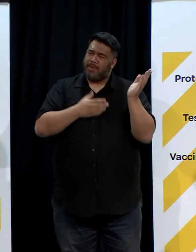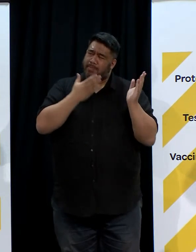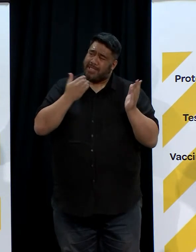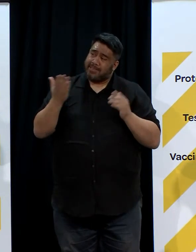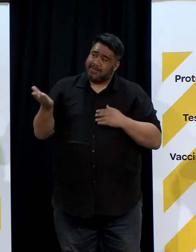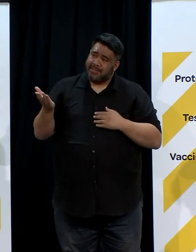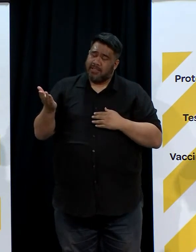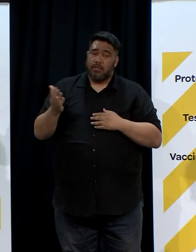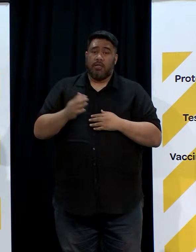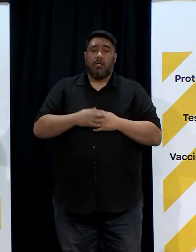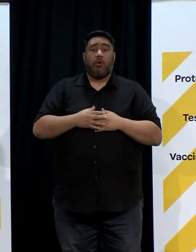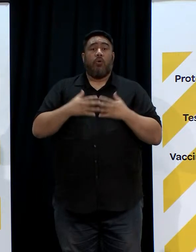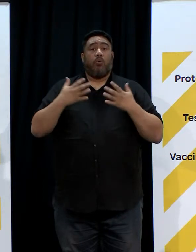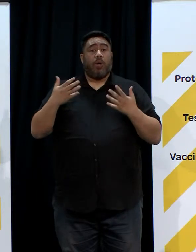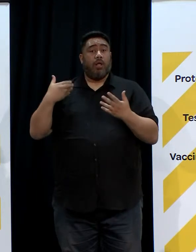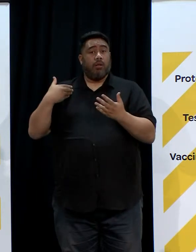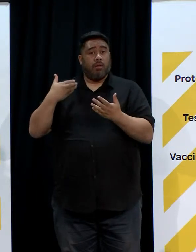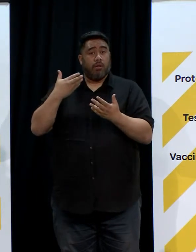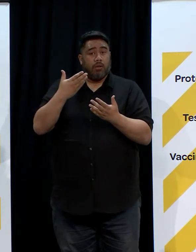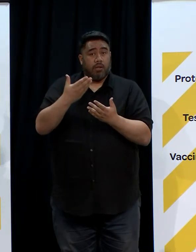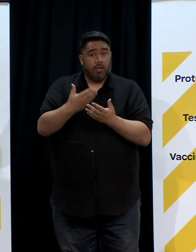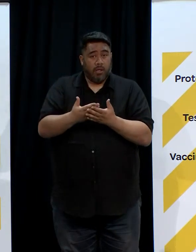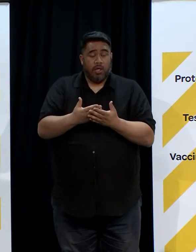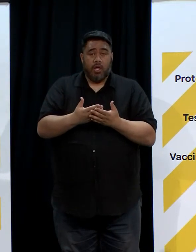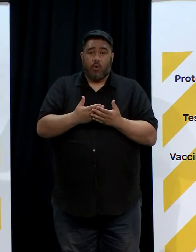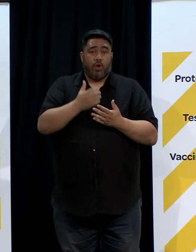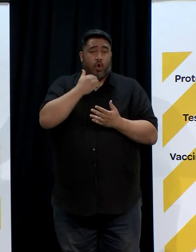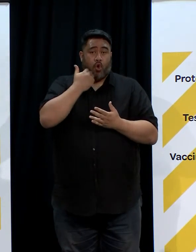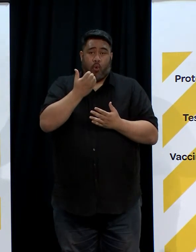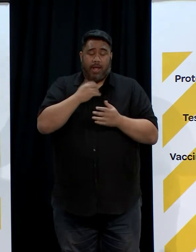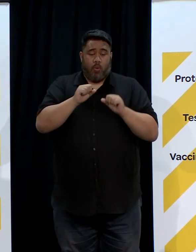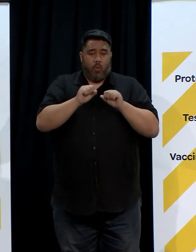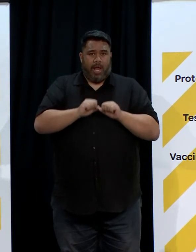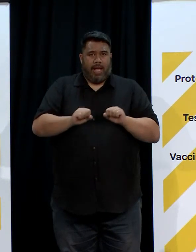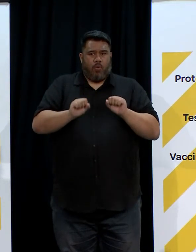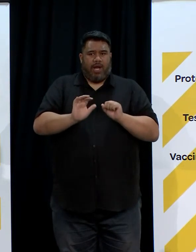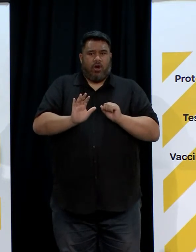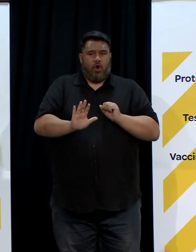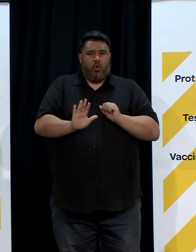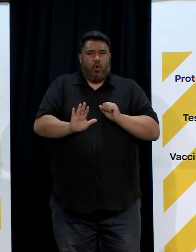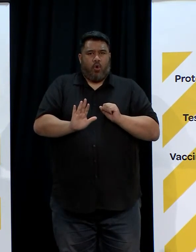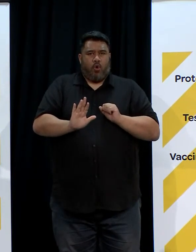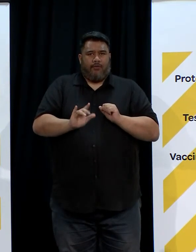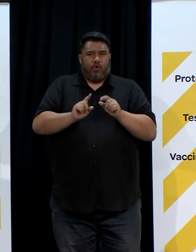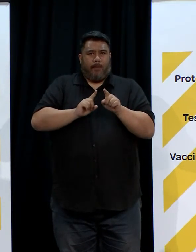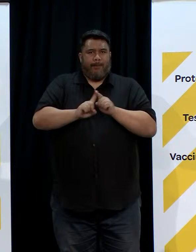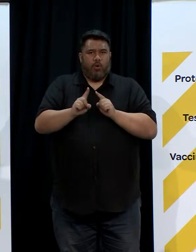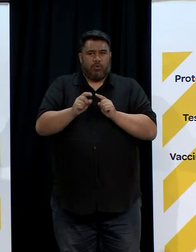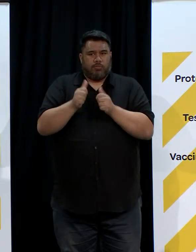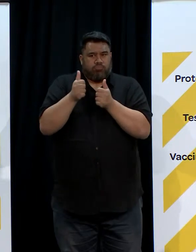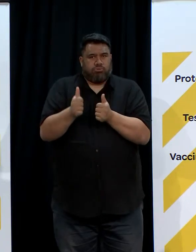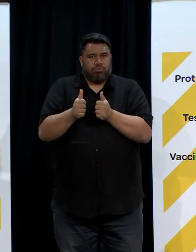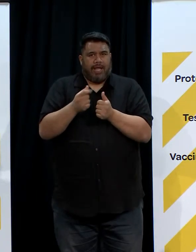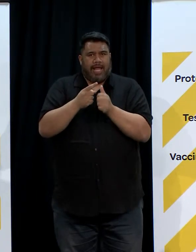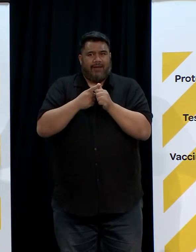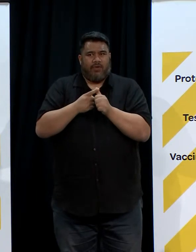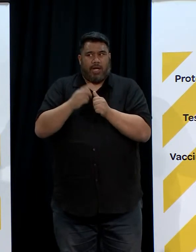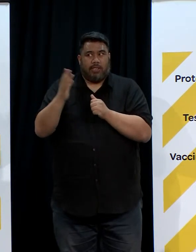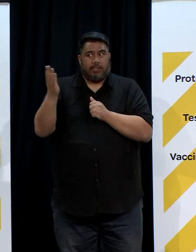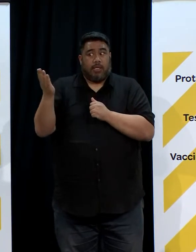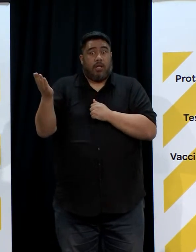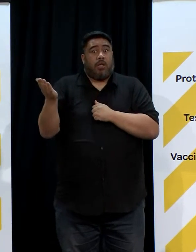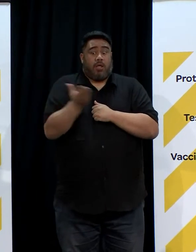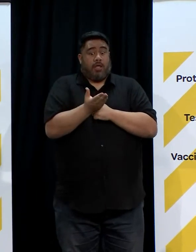the time that we've been doing this is that we wait for the very latest advice, and as I think I've said before, Dr. Bloomfield, comes